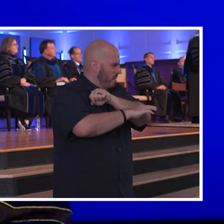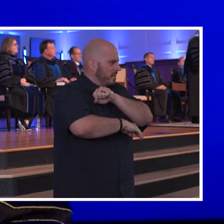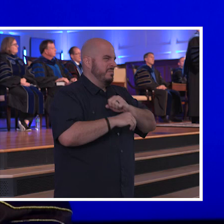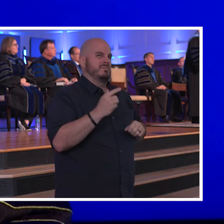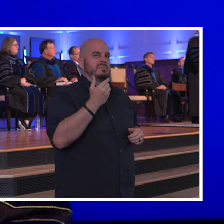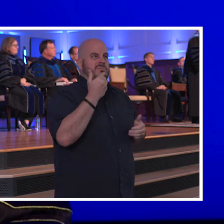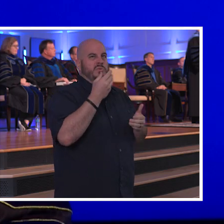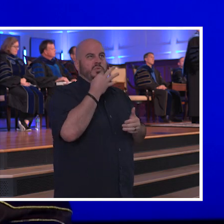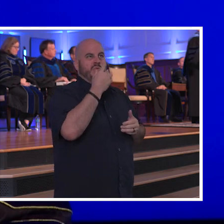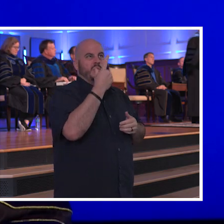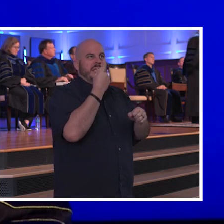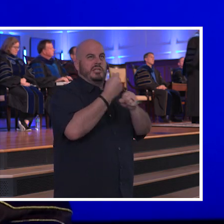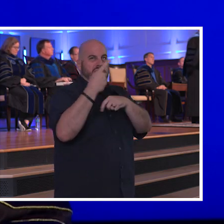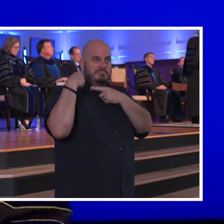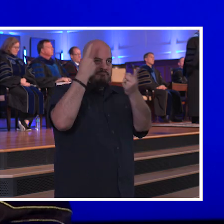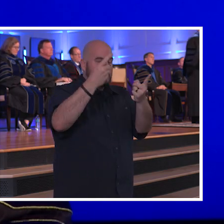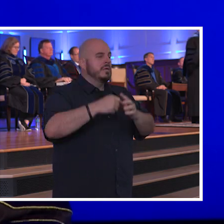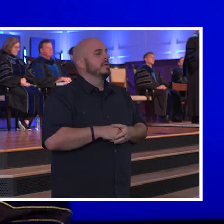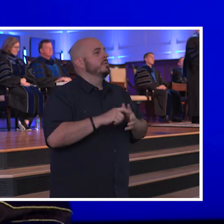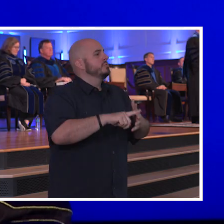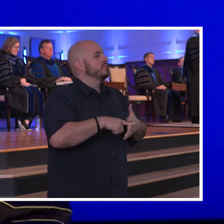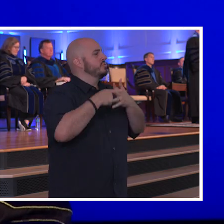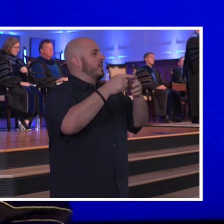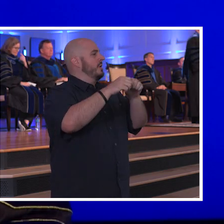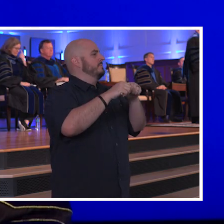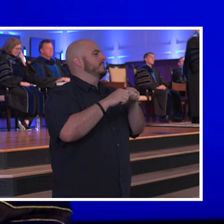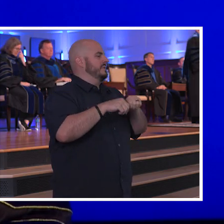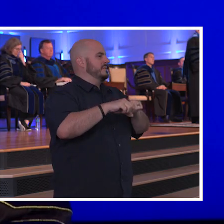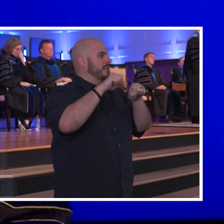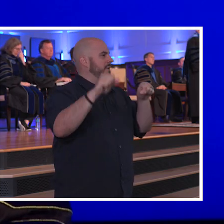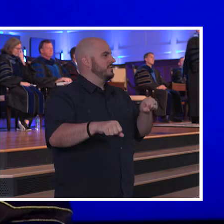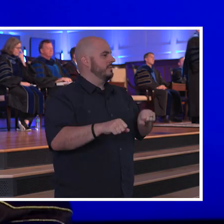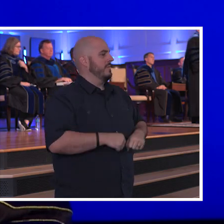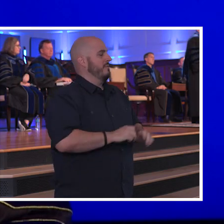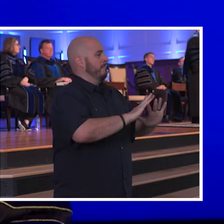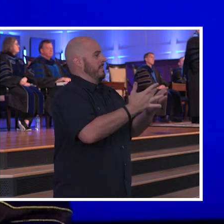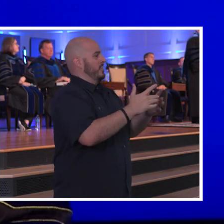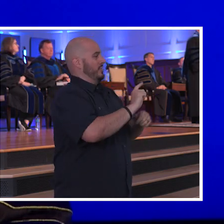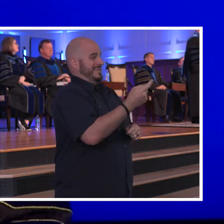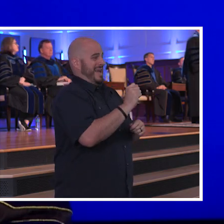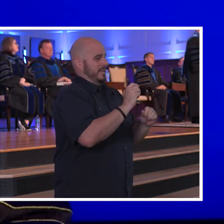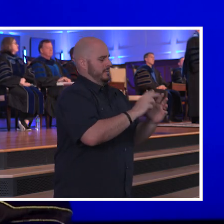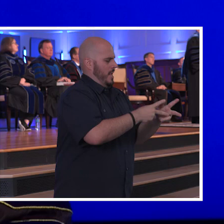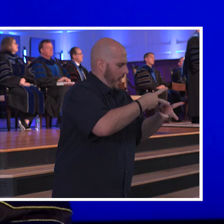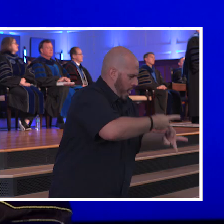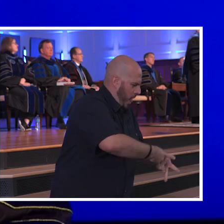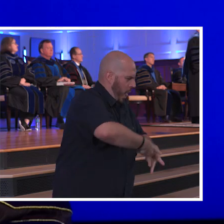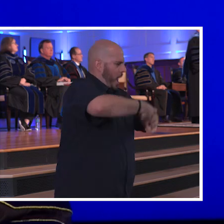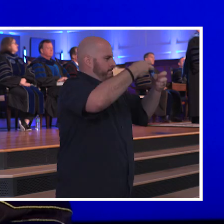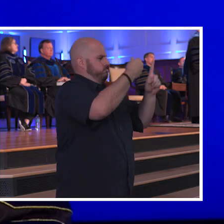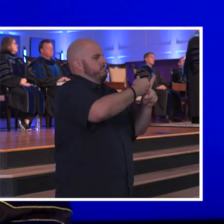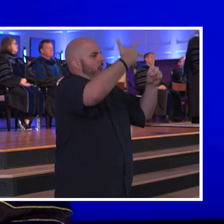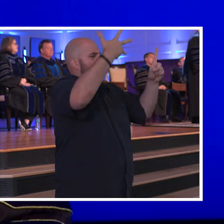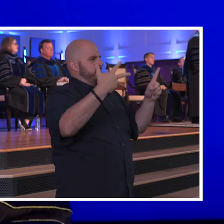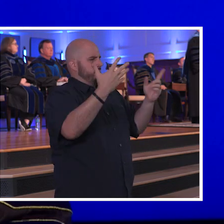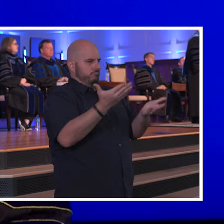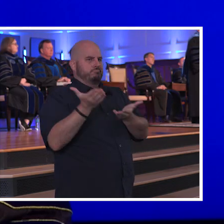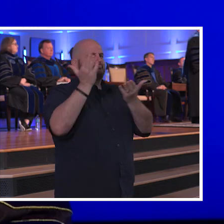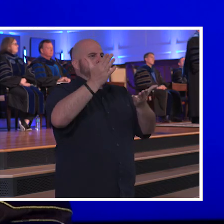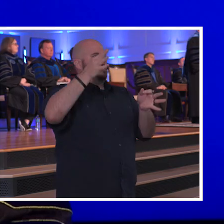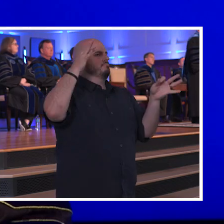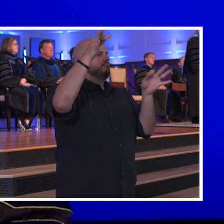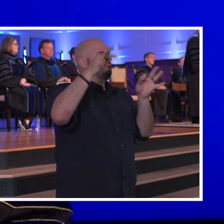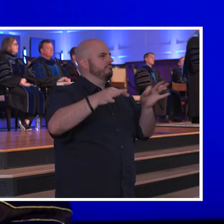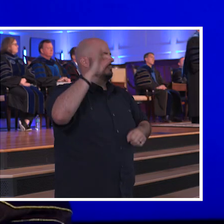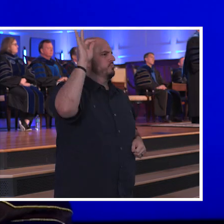to begin the semester by taking a biblical text and expounding it. We believe very much in expository preaching and teaching.